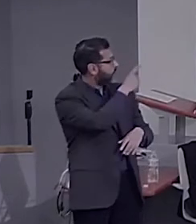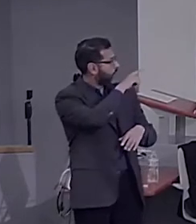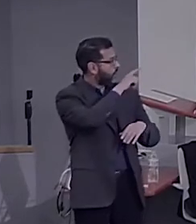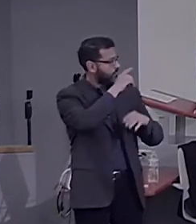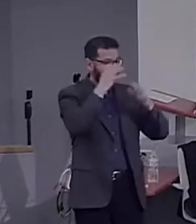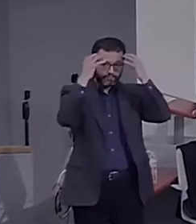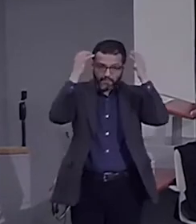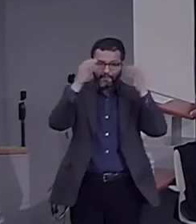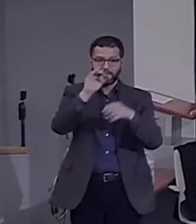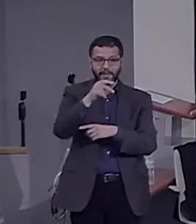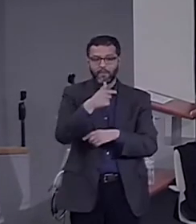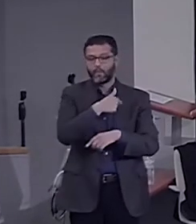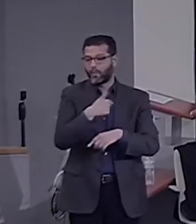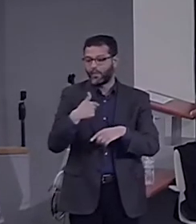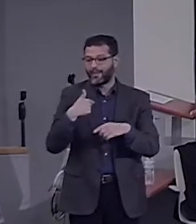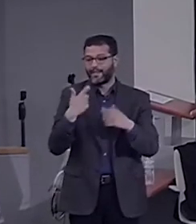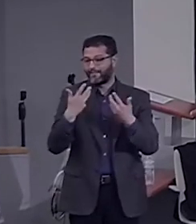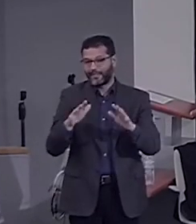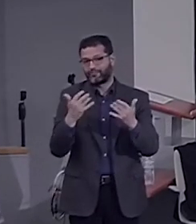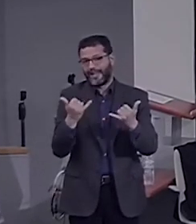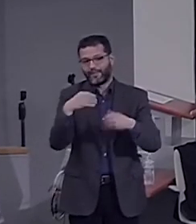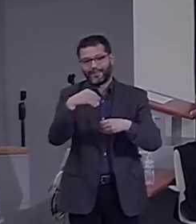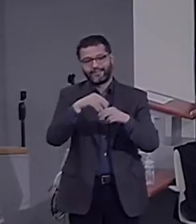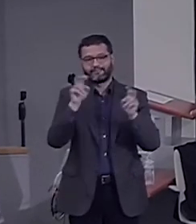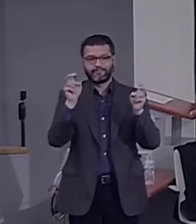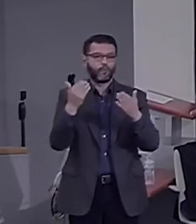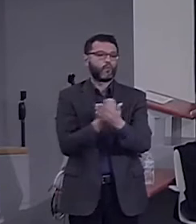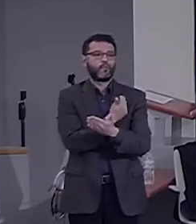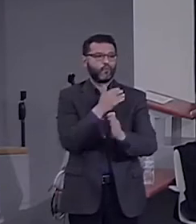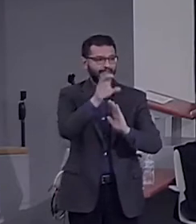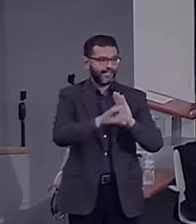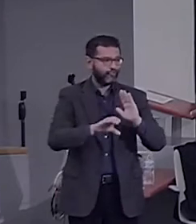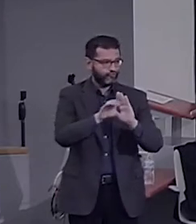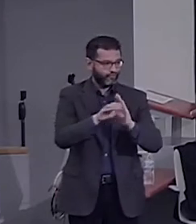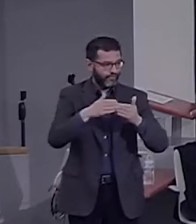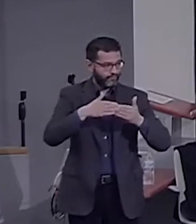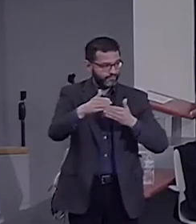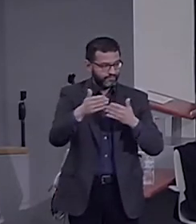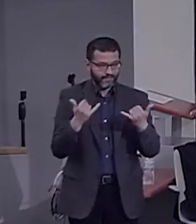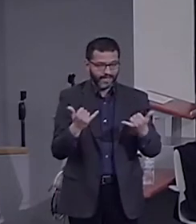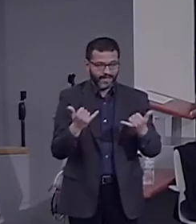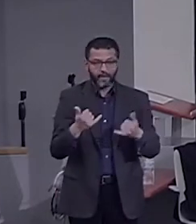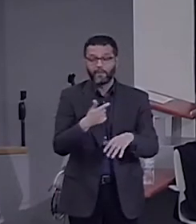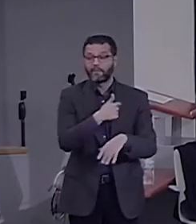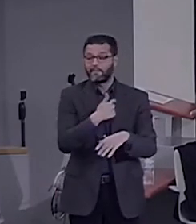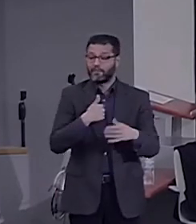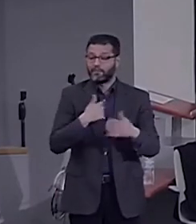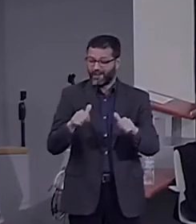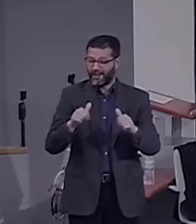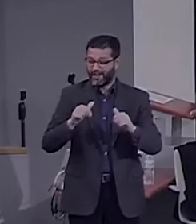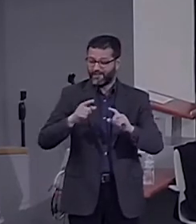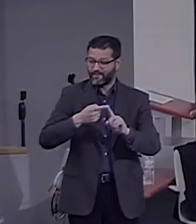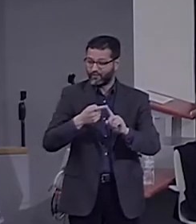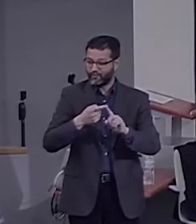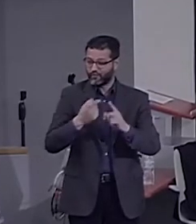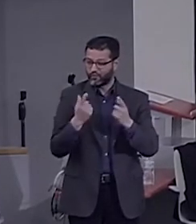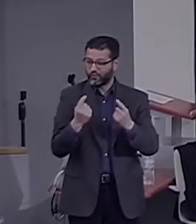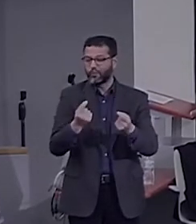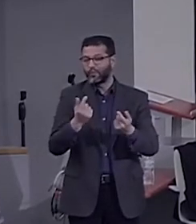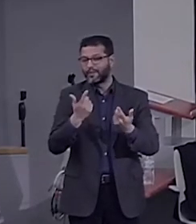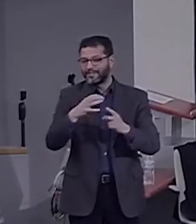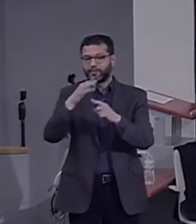just to know that we've moved into the new century so what I'm going to try to do first particularly for those